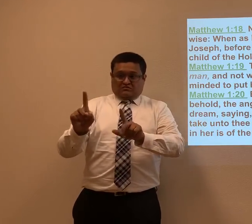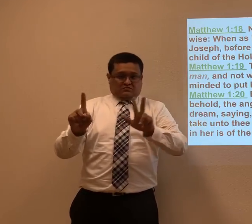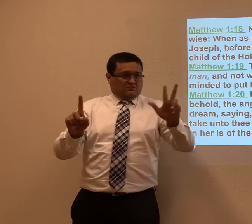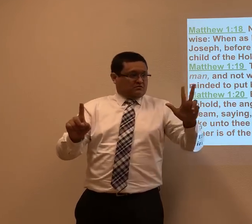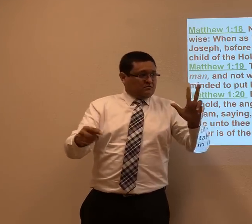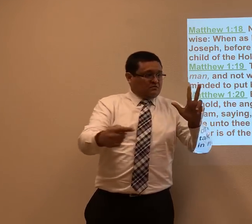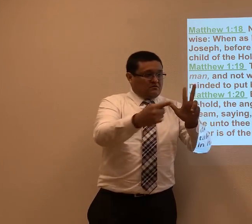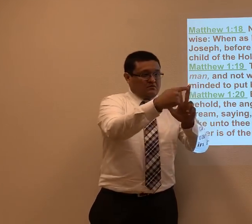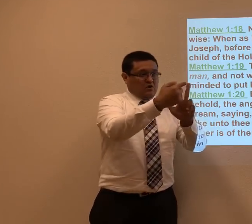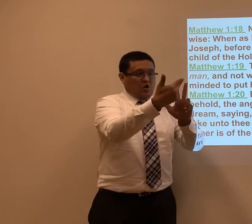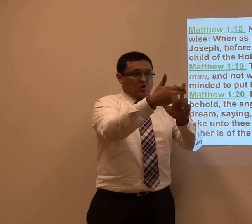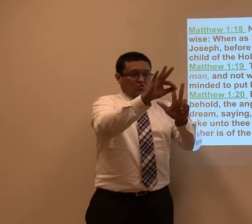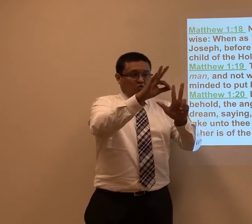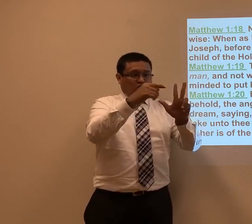the child's father,